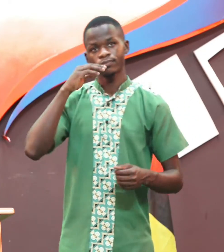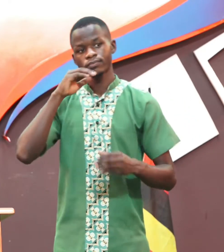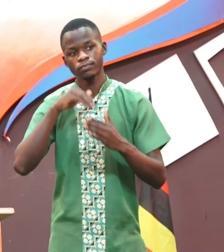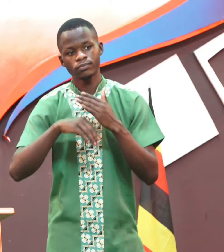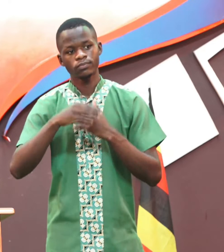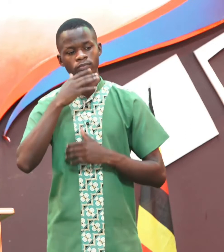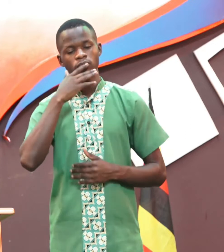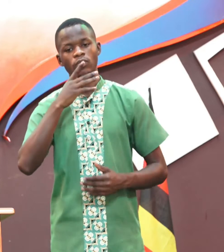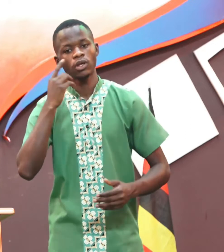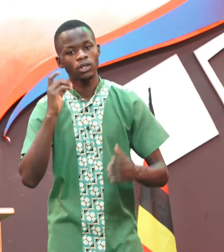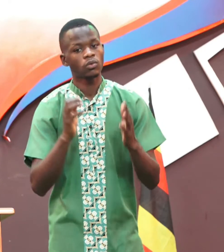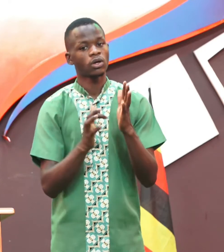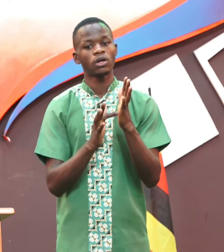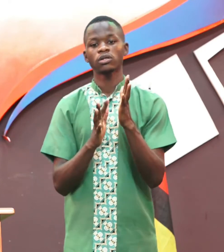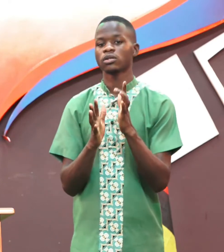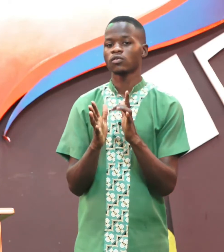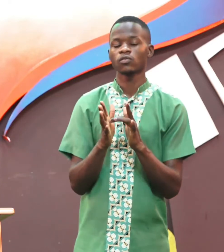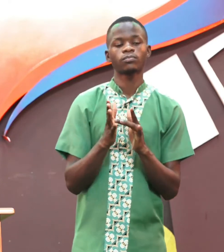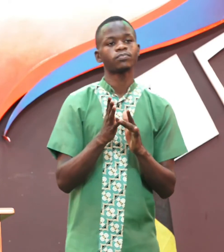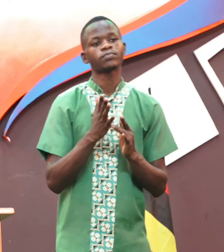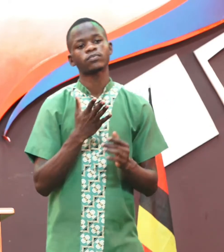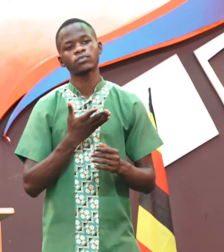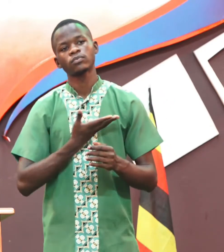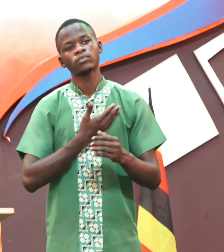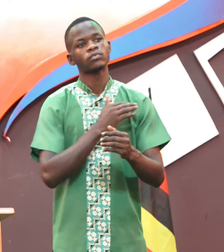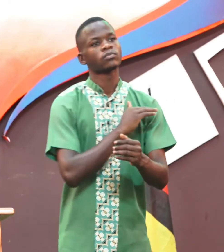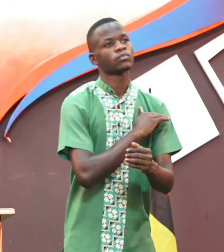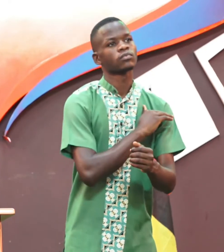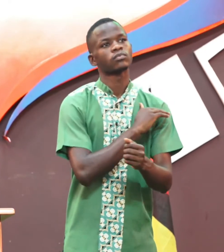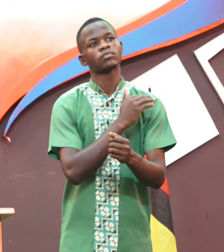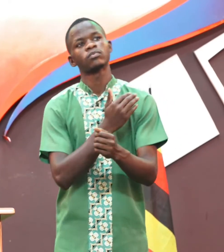omusayo omusayo kwa Yesu